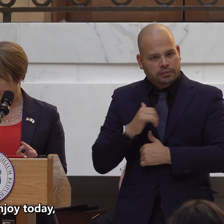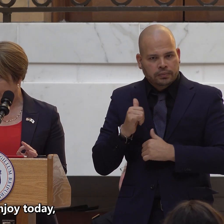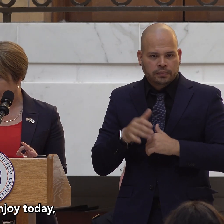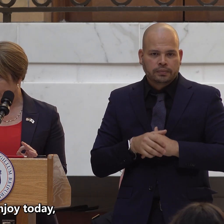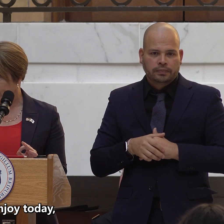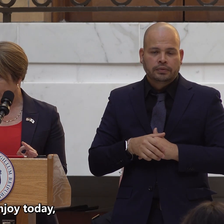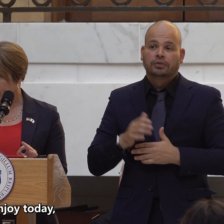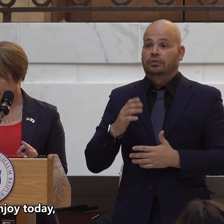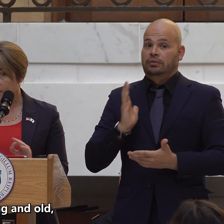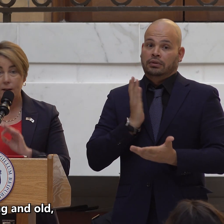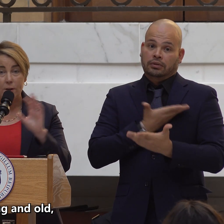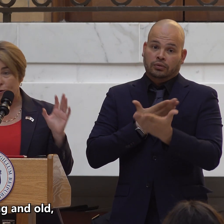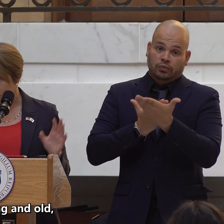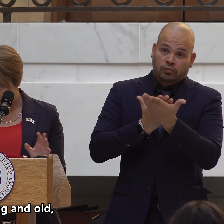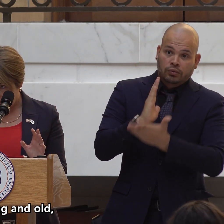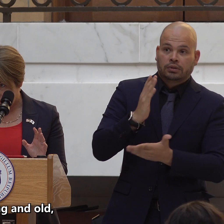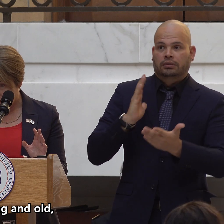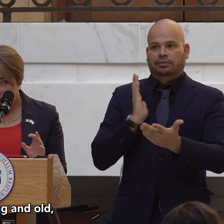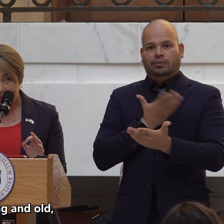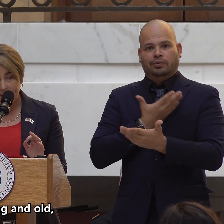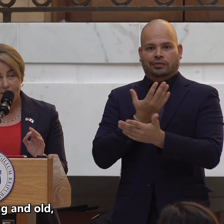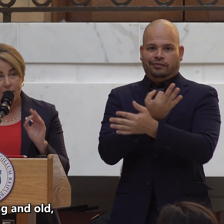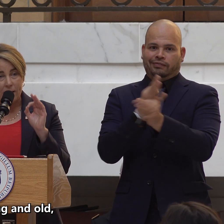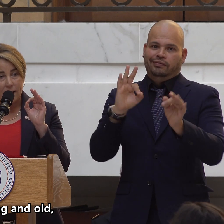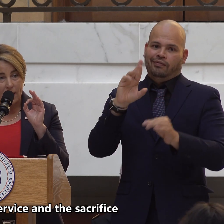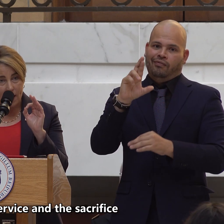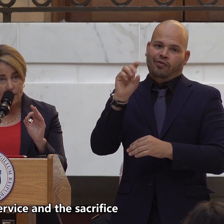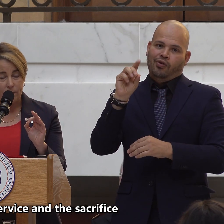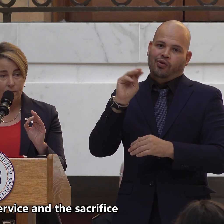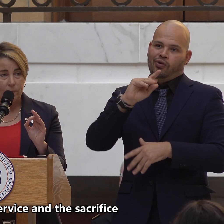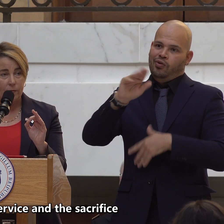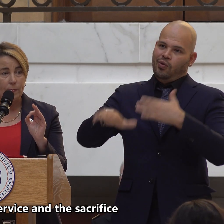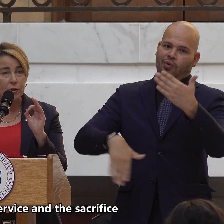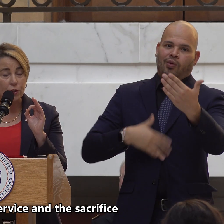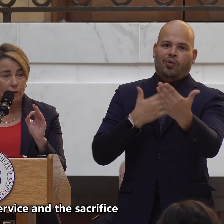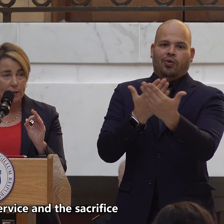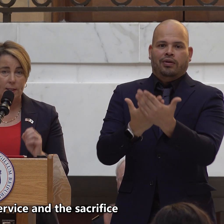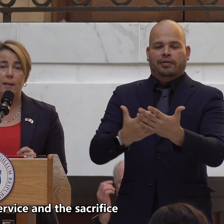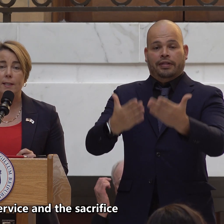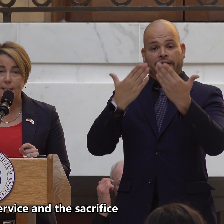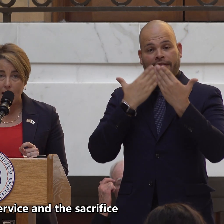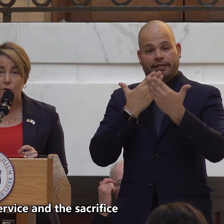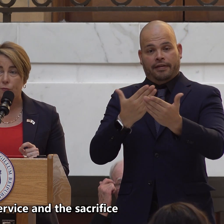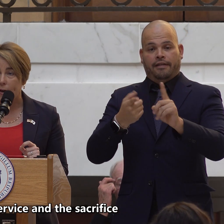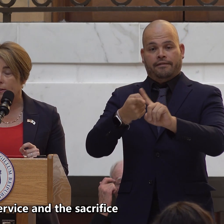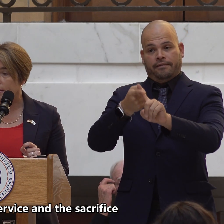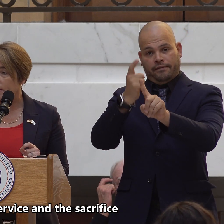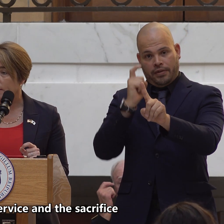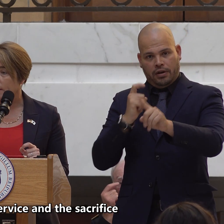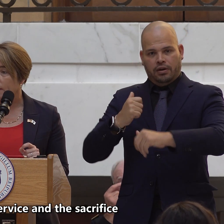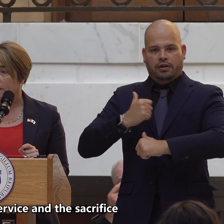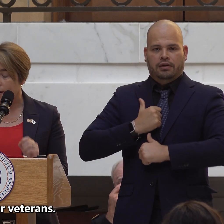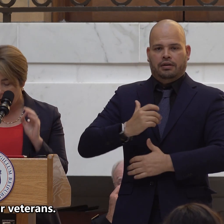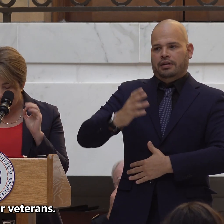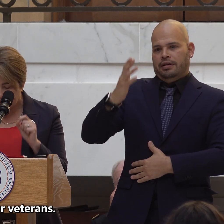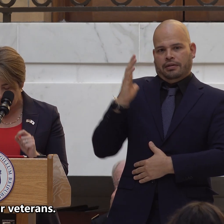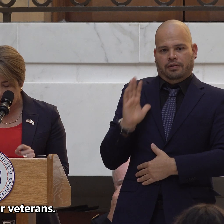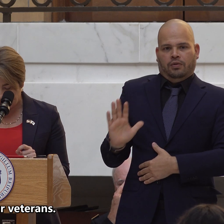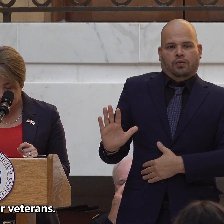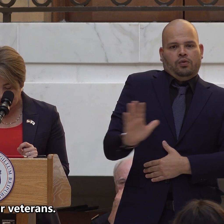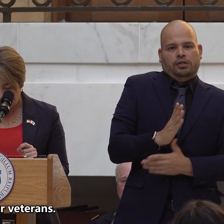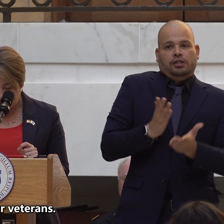today, young and old, come from the service and the sacrifice of